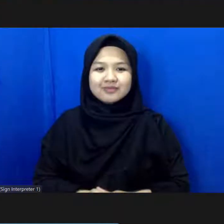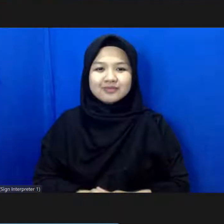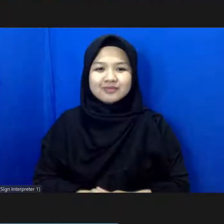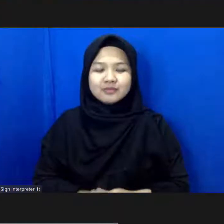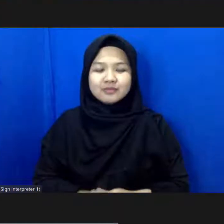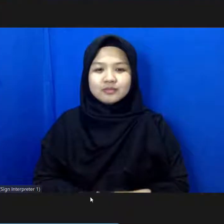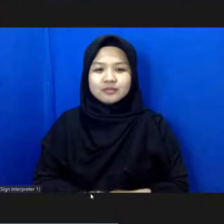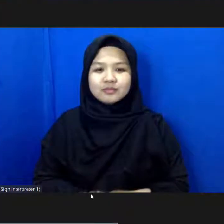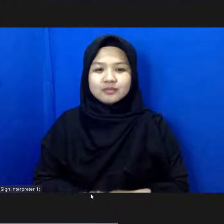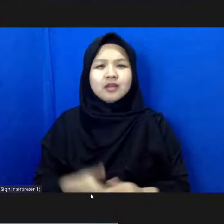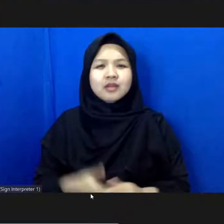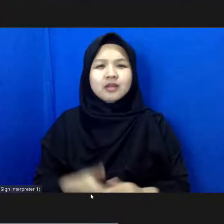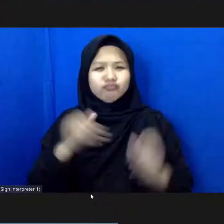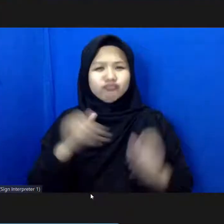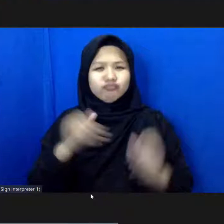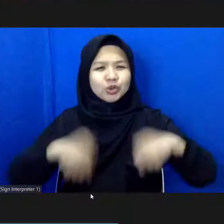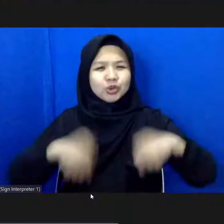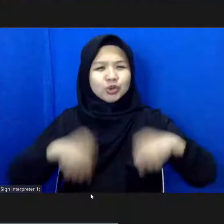definitely agree with